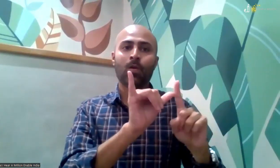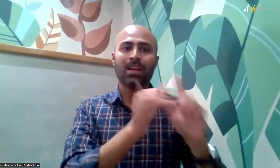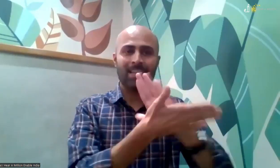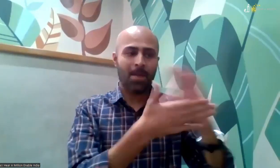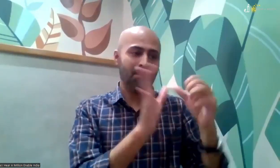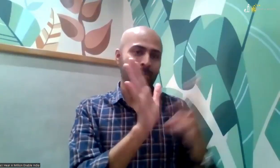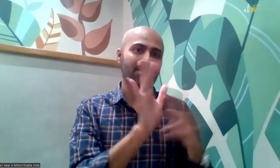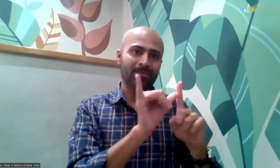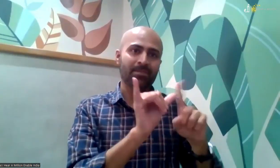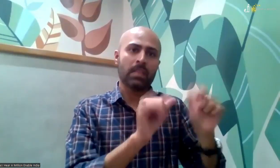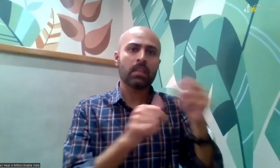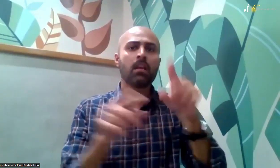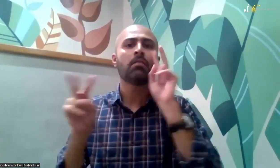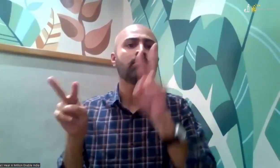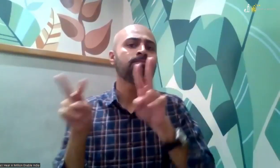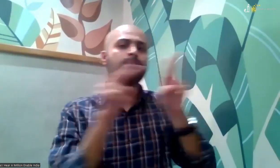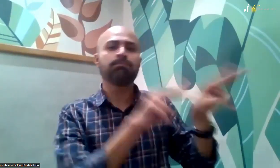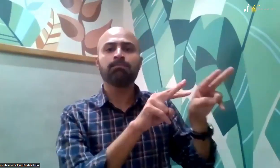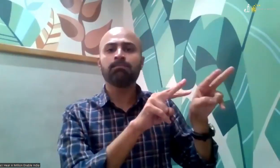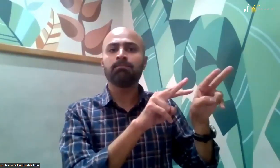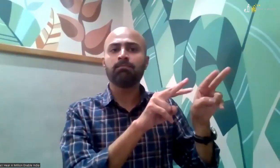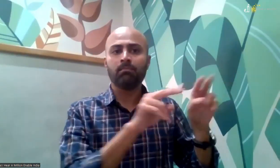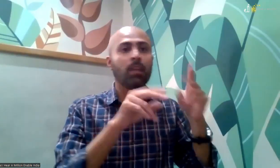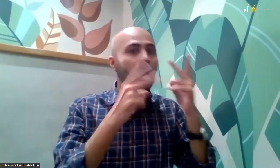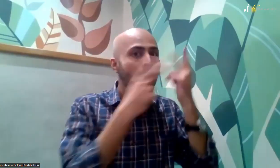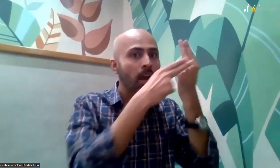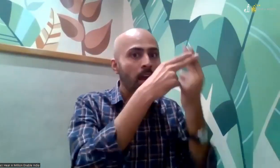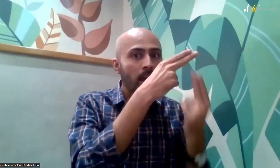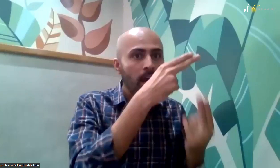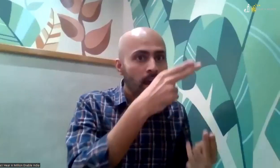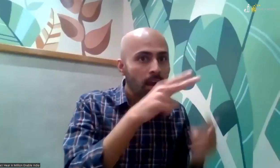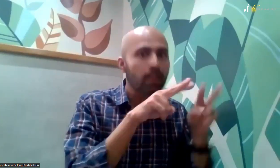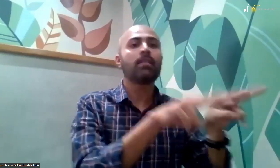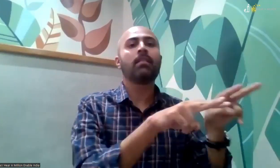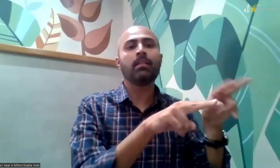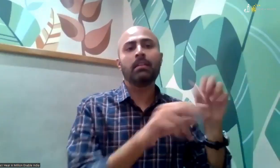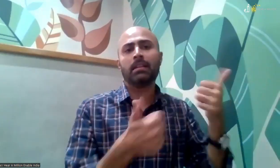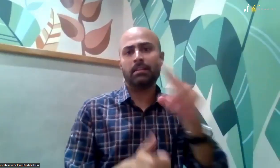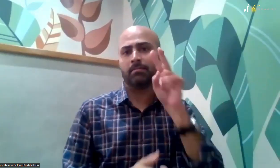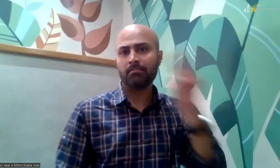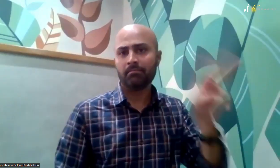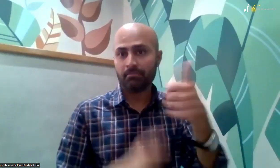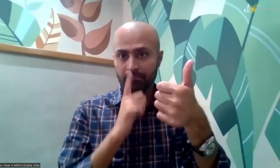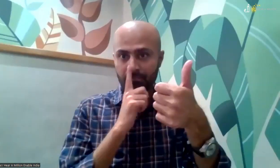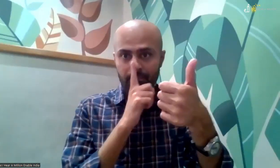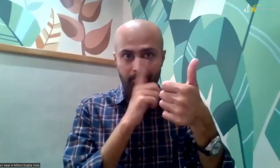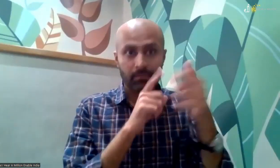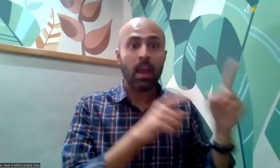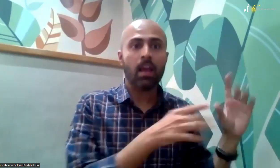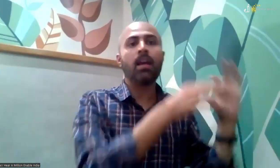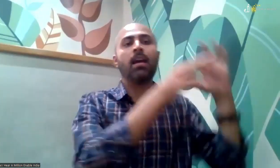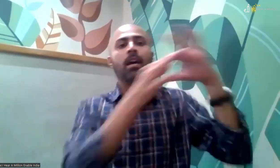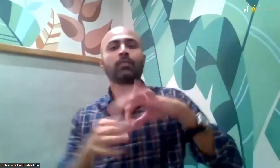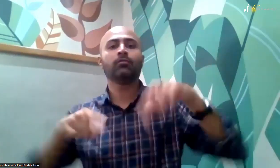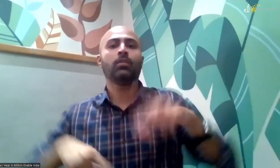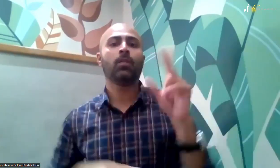problem. You can still check our first panel discussion on YouTube, HEM page on YouTube, and you can see